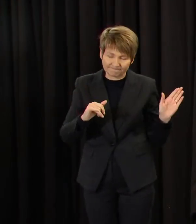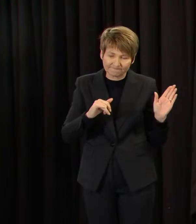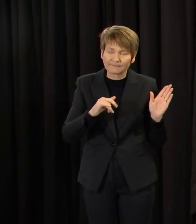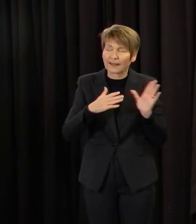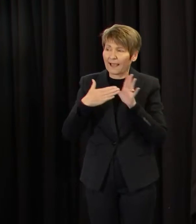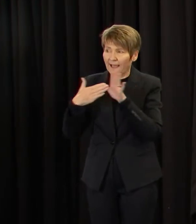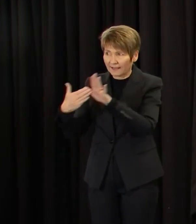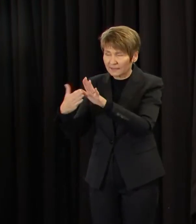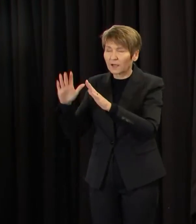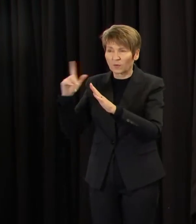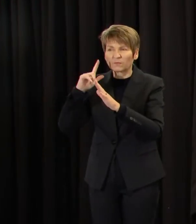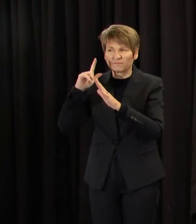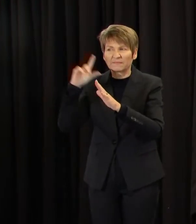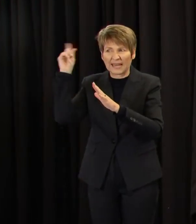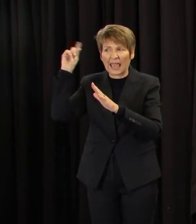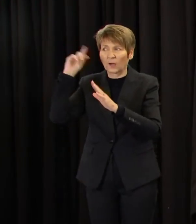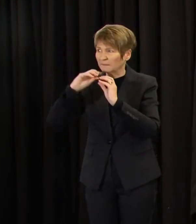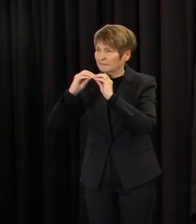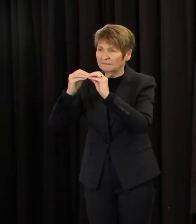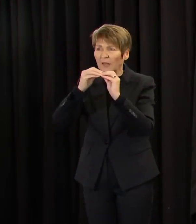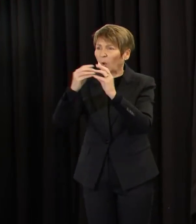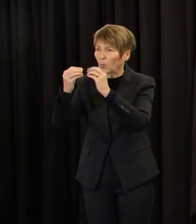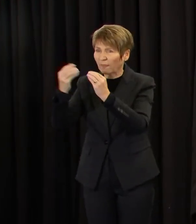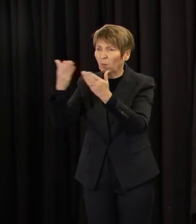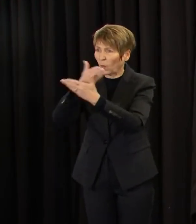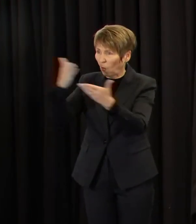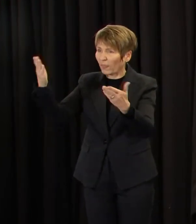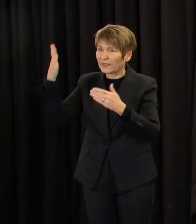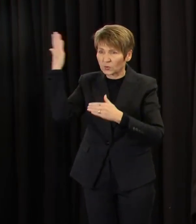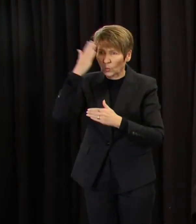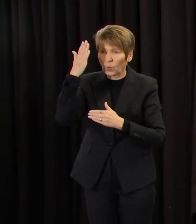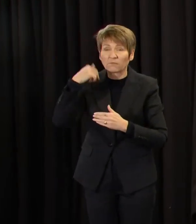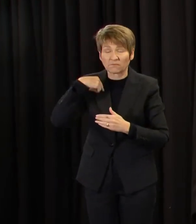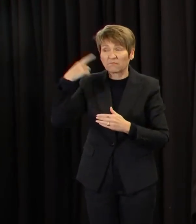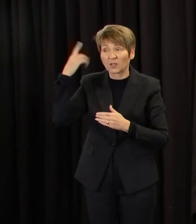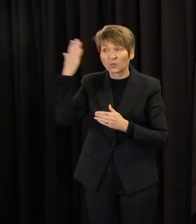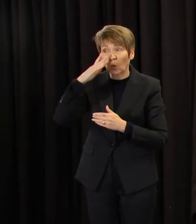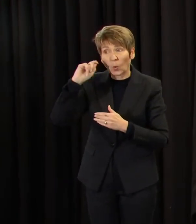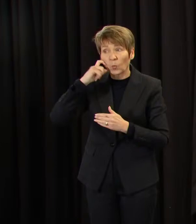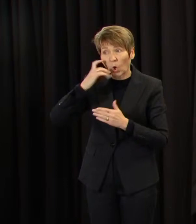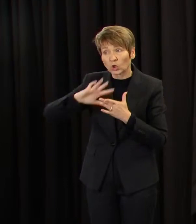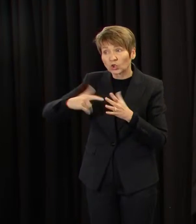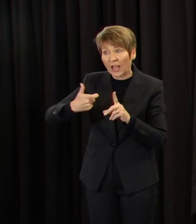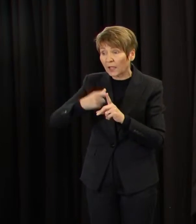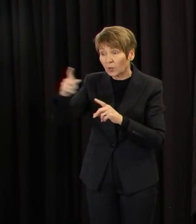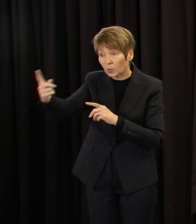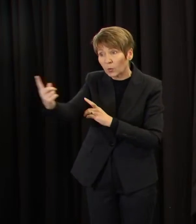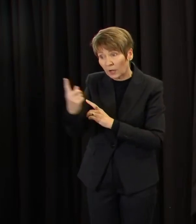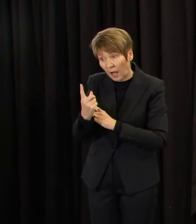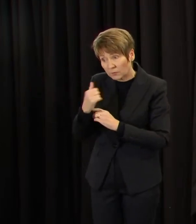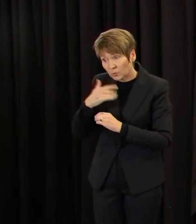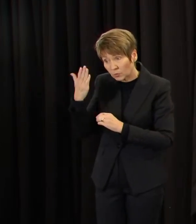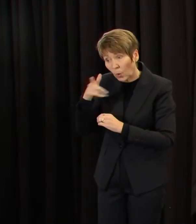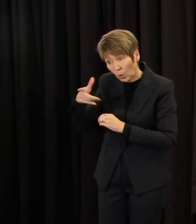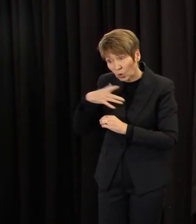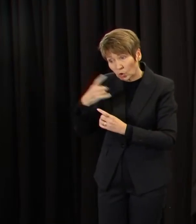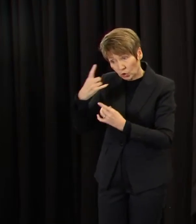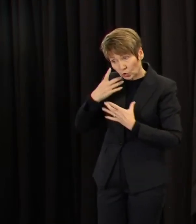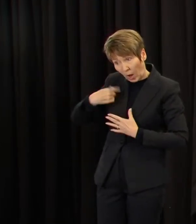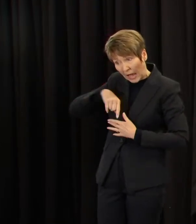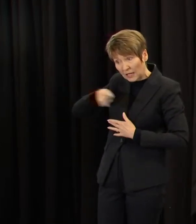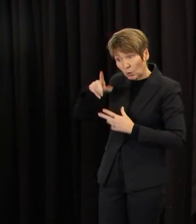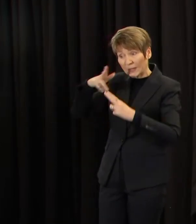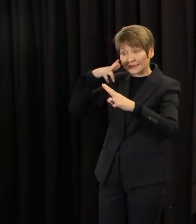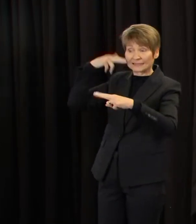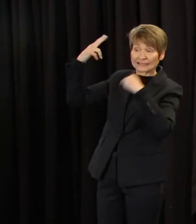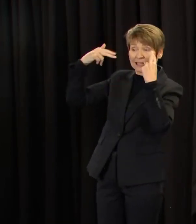what they need to do. Our very strong expectation is that schools will be checking that for those children coming in for their performing arts SACs, that they've cleared a negative